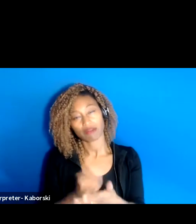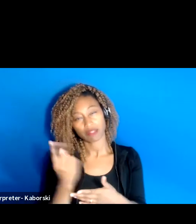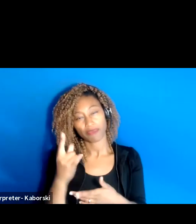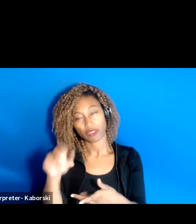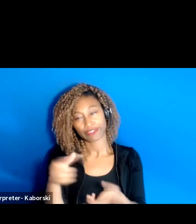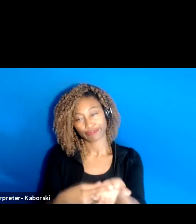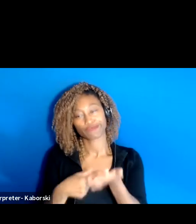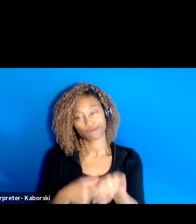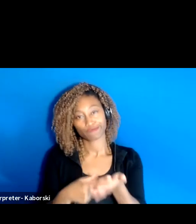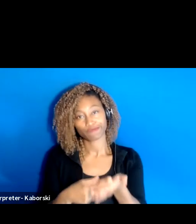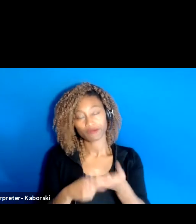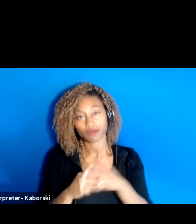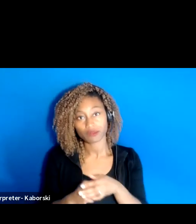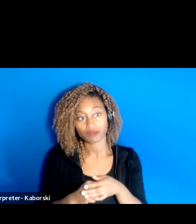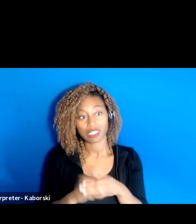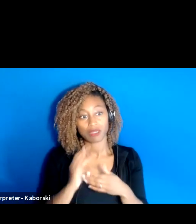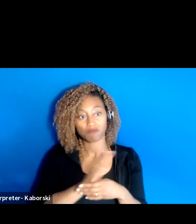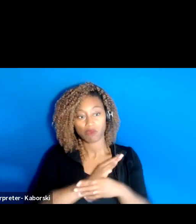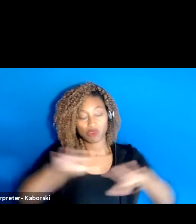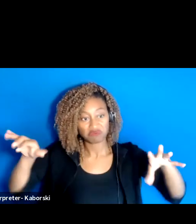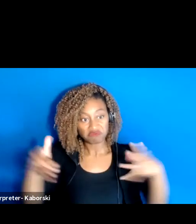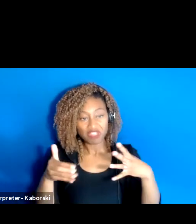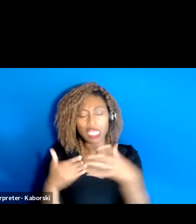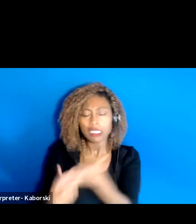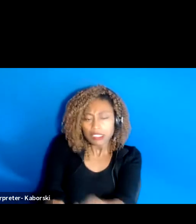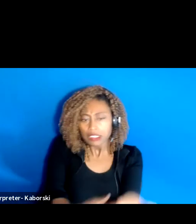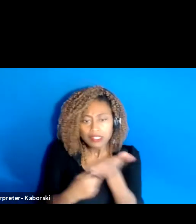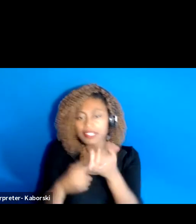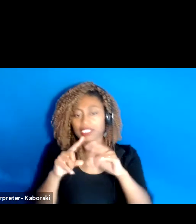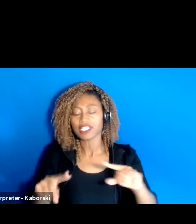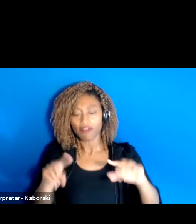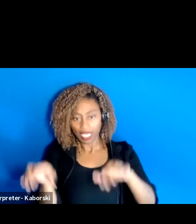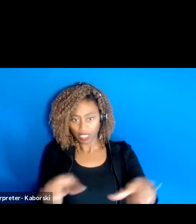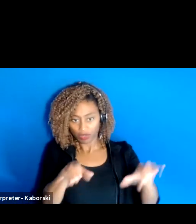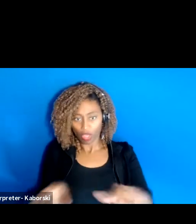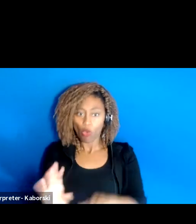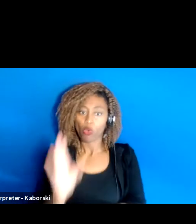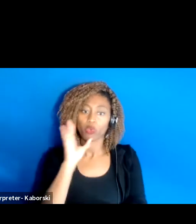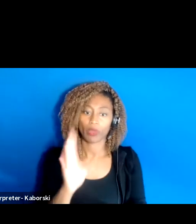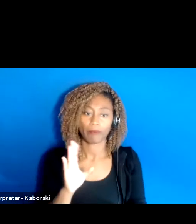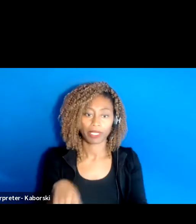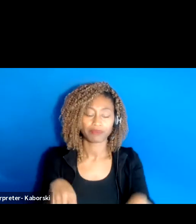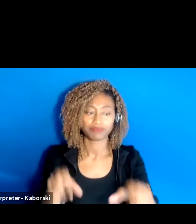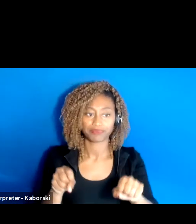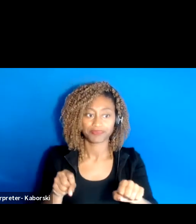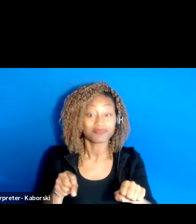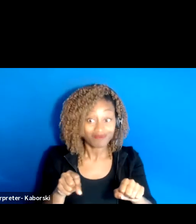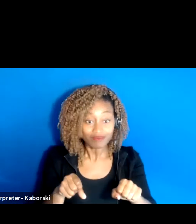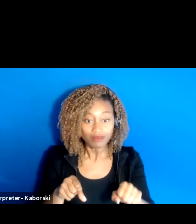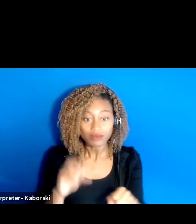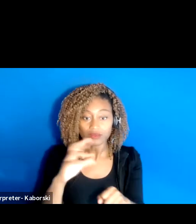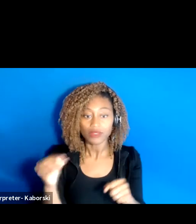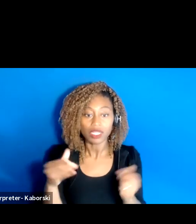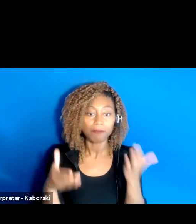about as a board of what different activities will be conducted that might